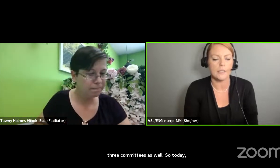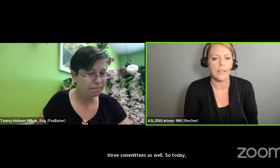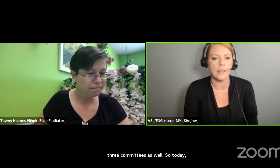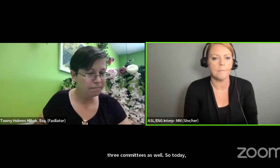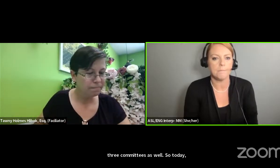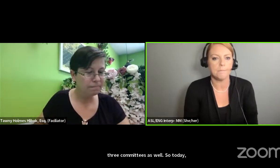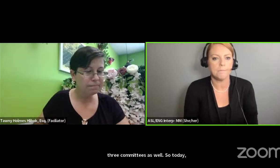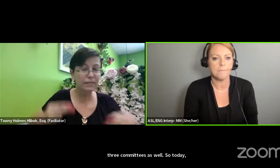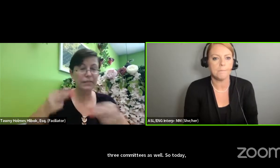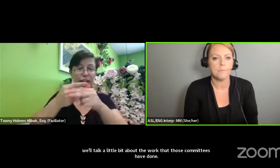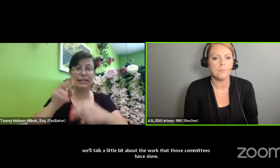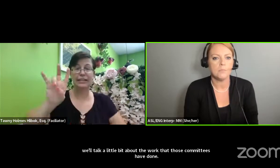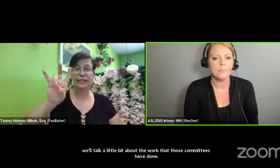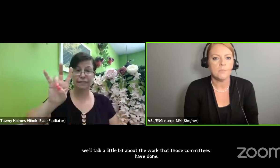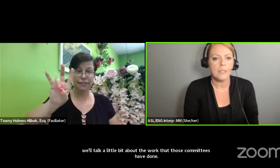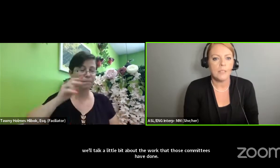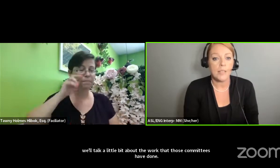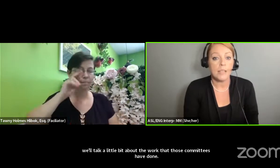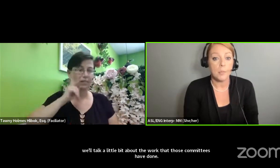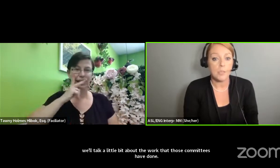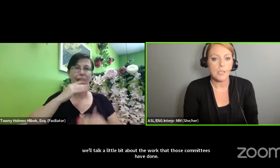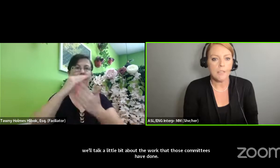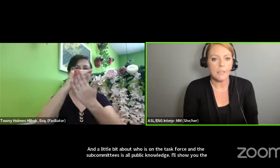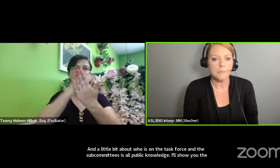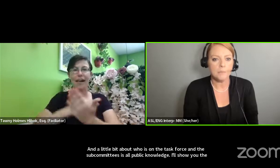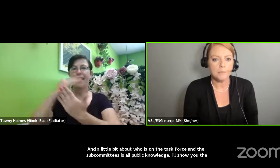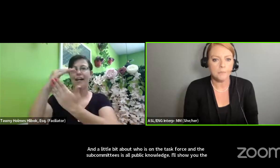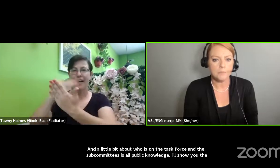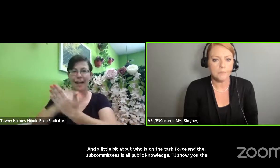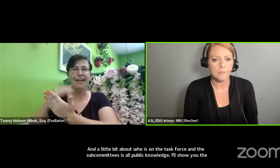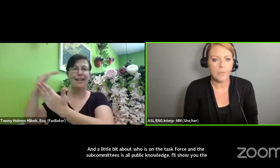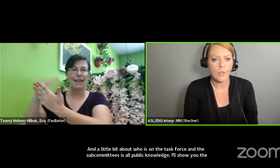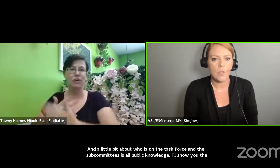you the next slide. Slide number 7